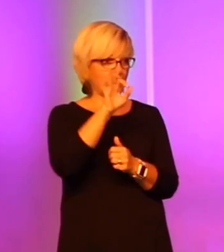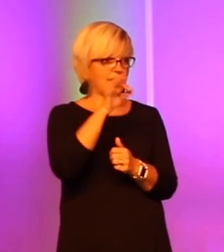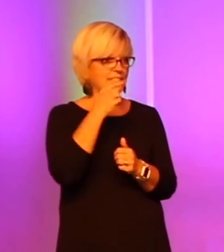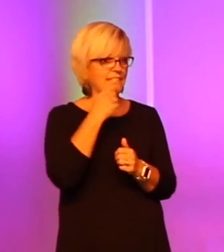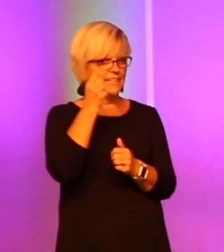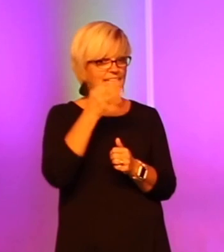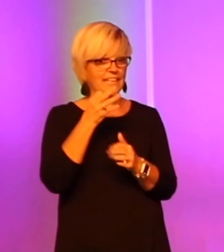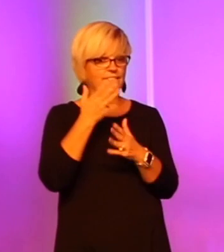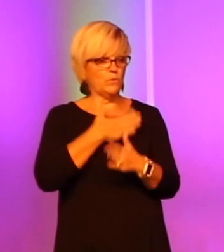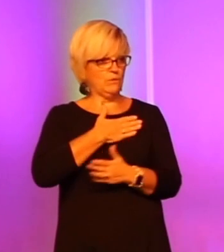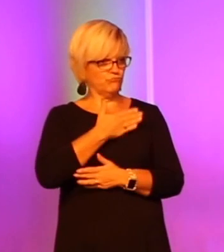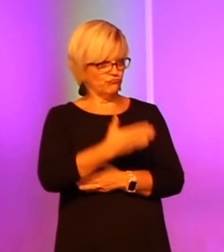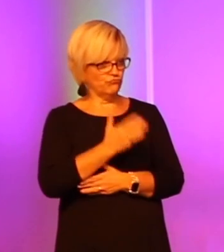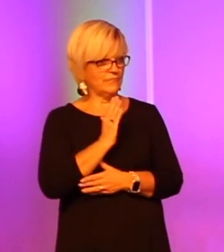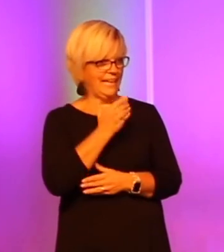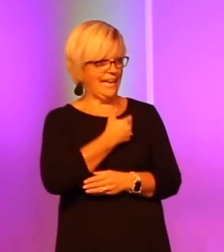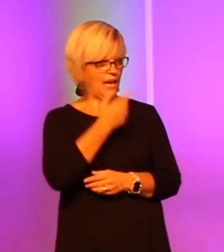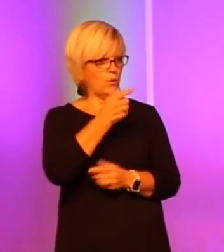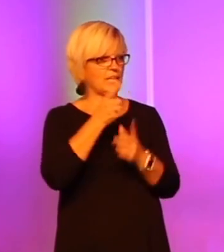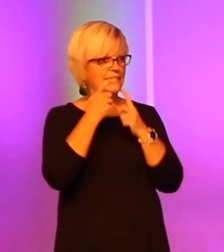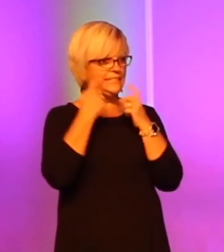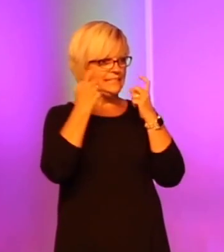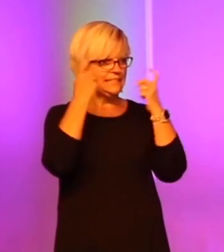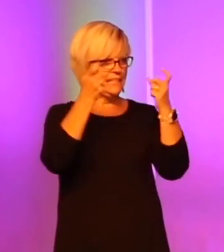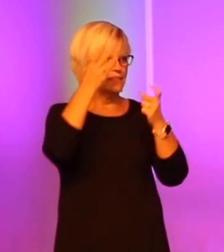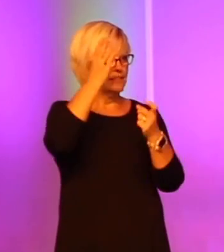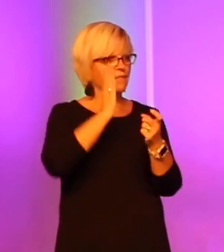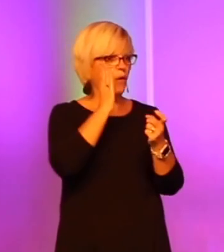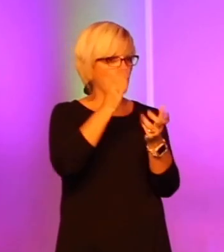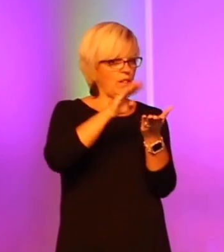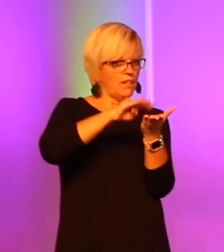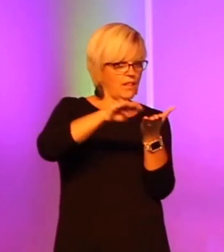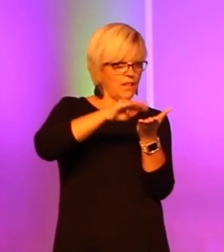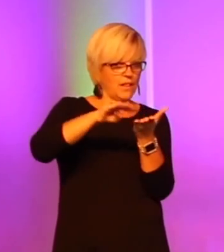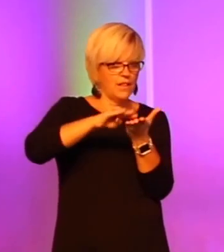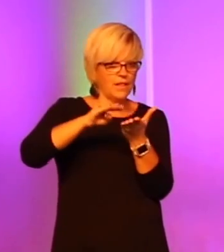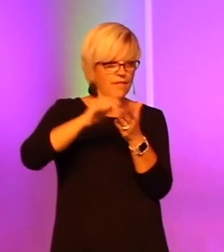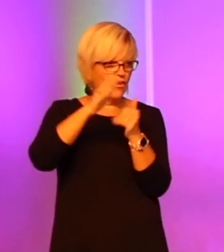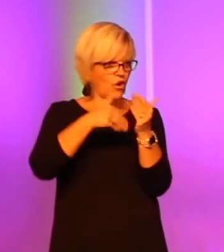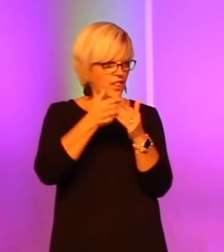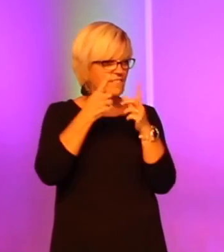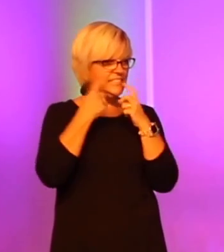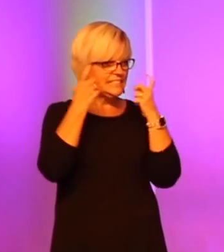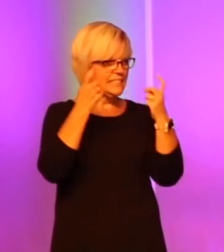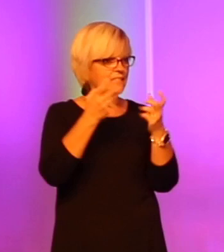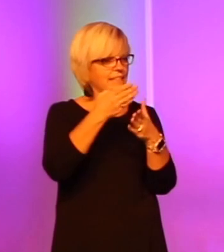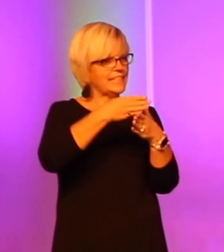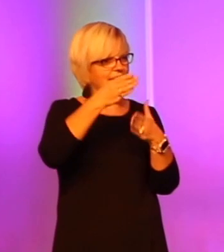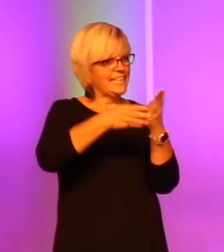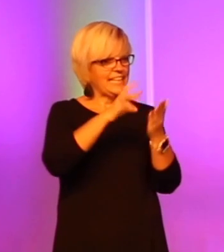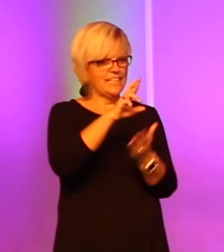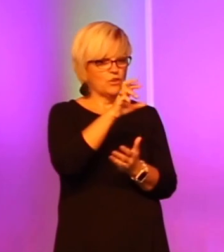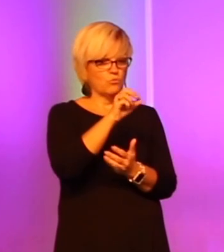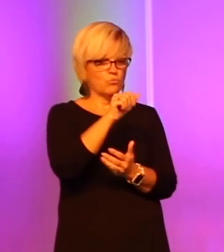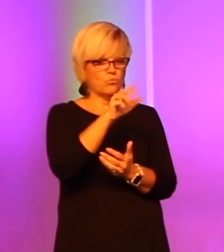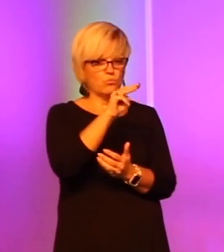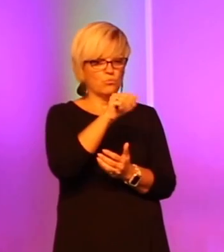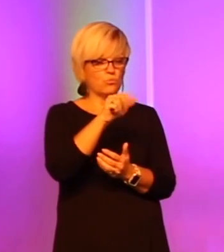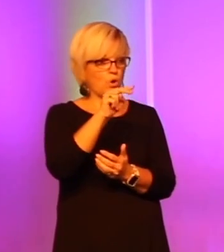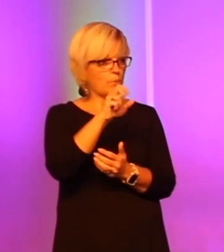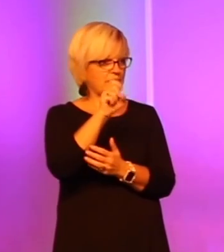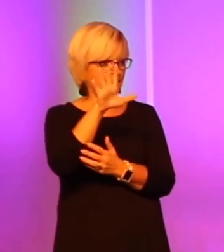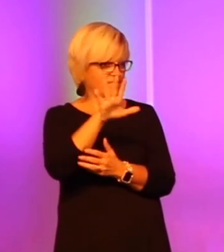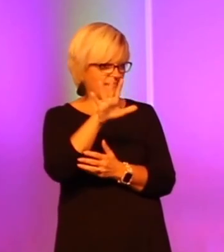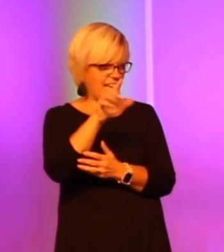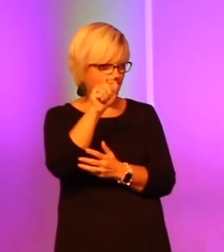just to forgive us of our sin and cleanse us of all unrighteousness. But also in Romans, at the end of Romans 5 and the beginning of Romans 6, Paul